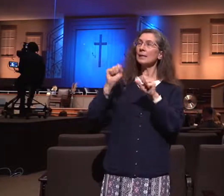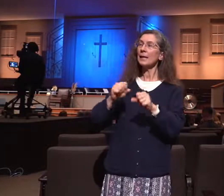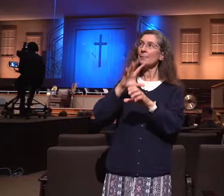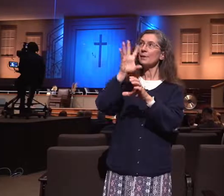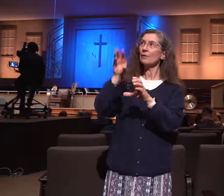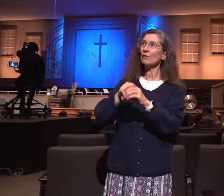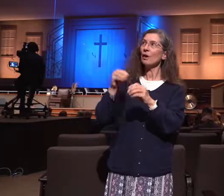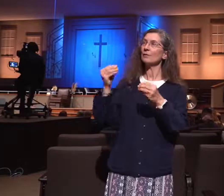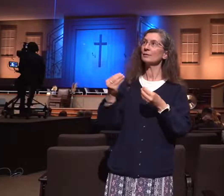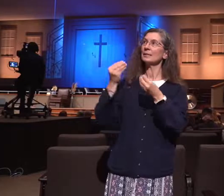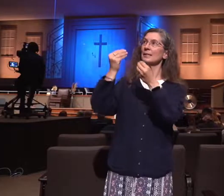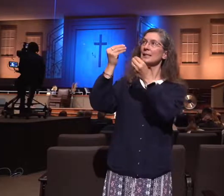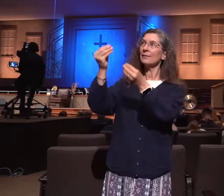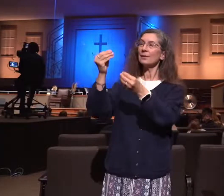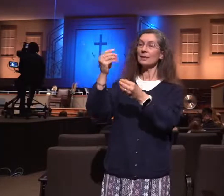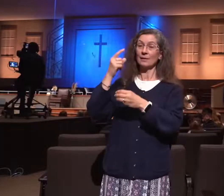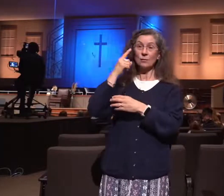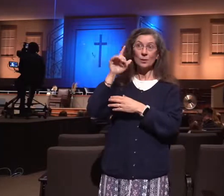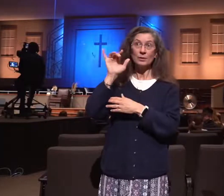in eternity.